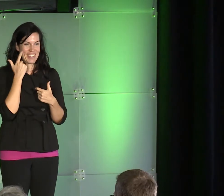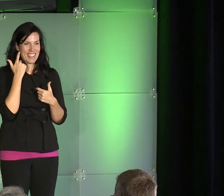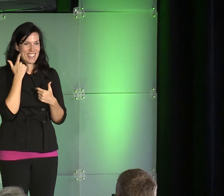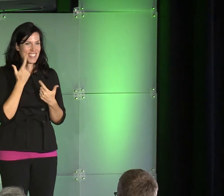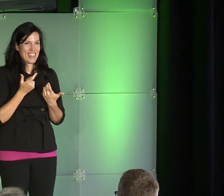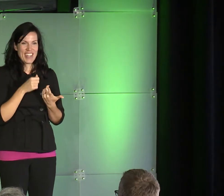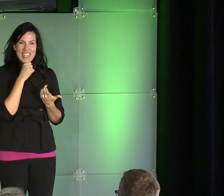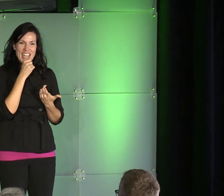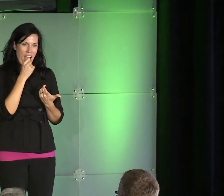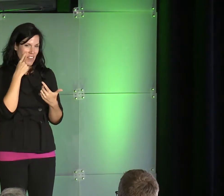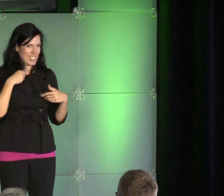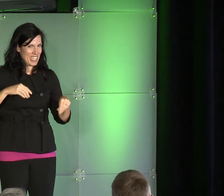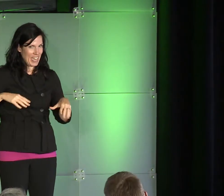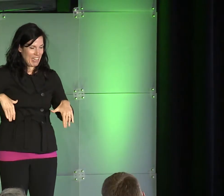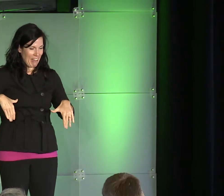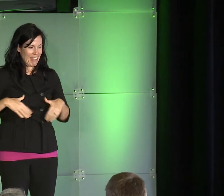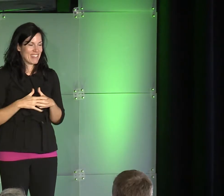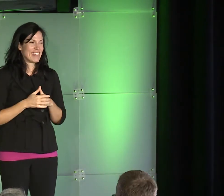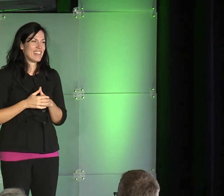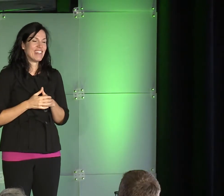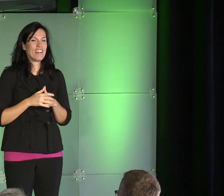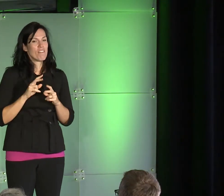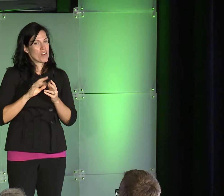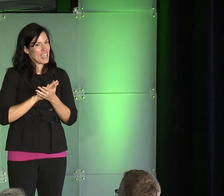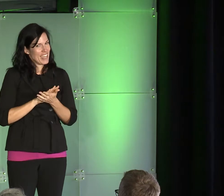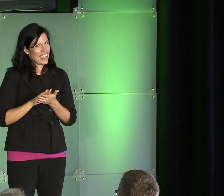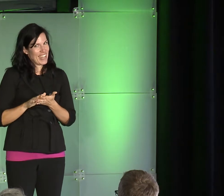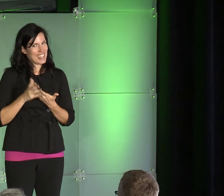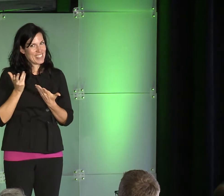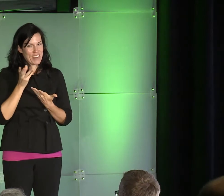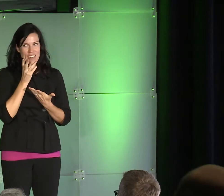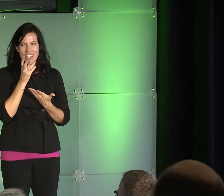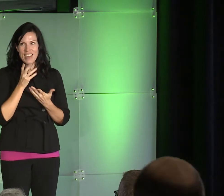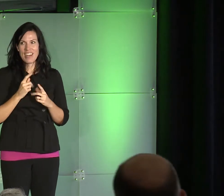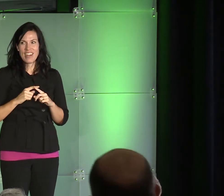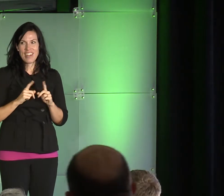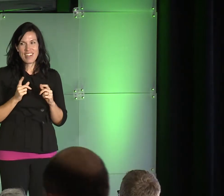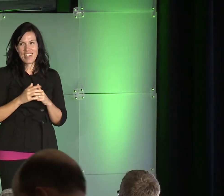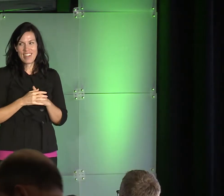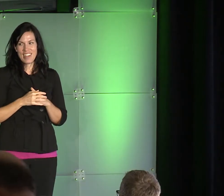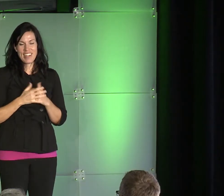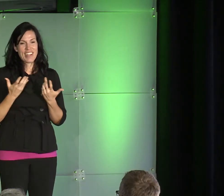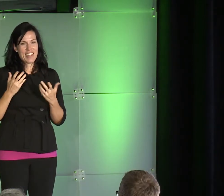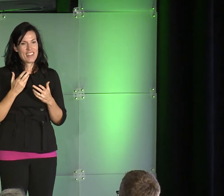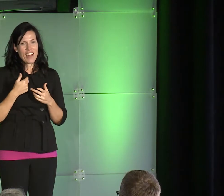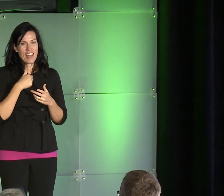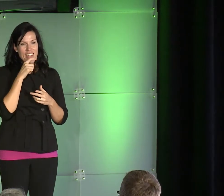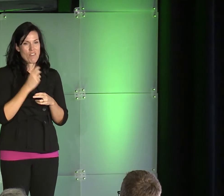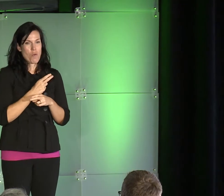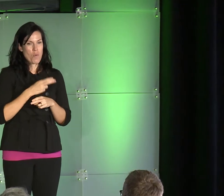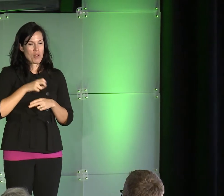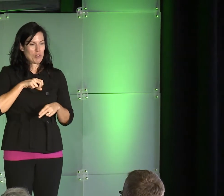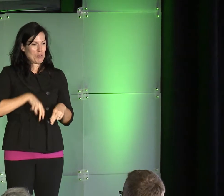So they're not for sale yet. Very nice of her. But yeah, it keeps me from having to wear a suit,